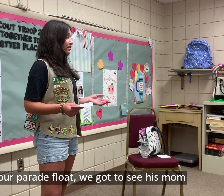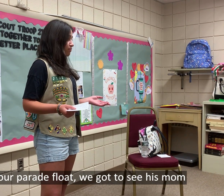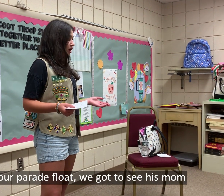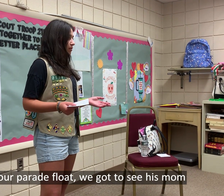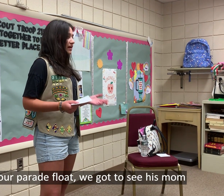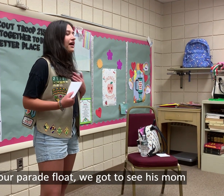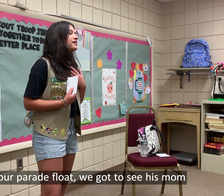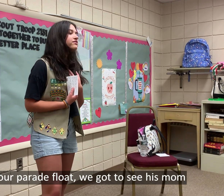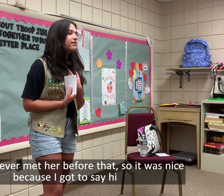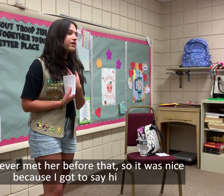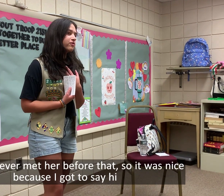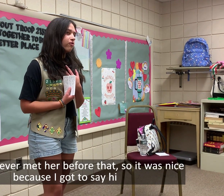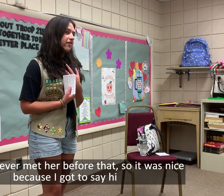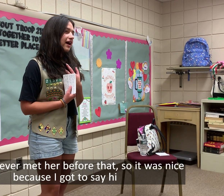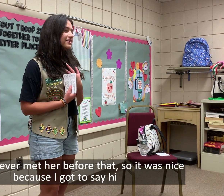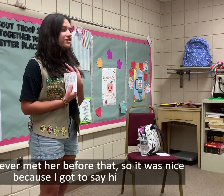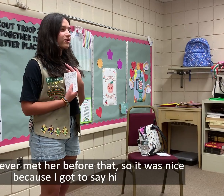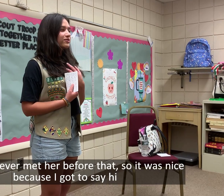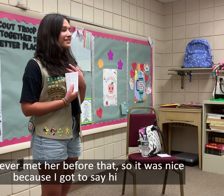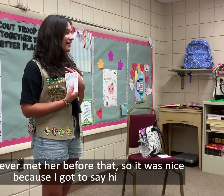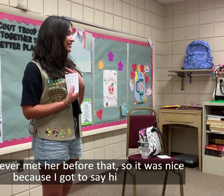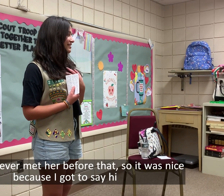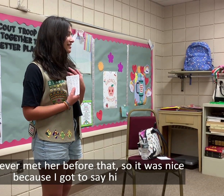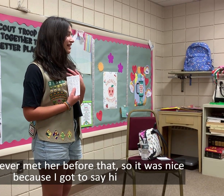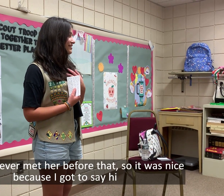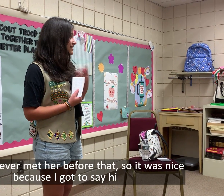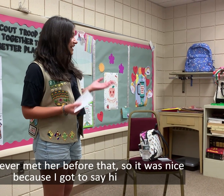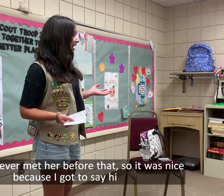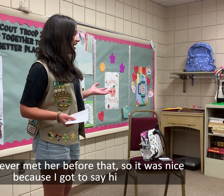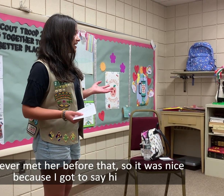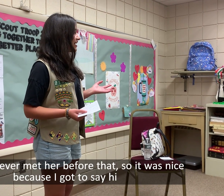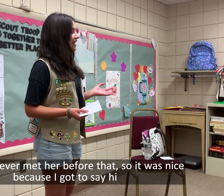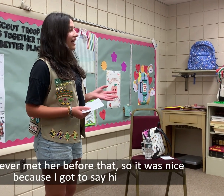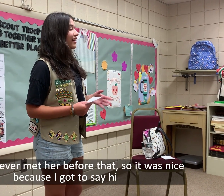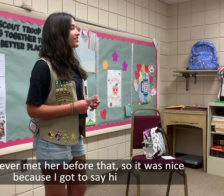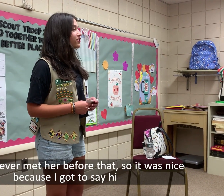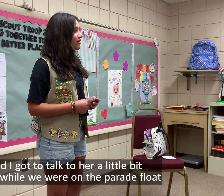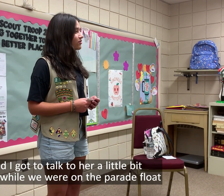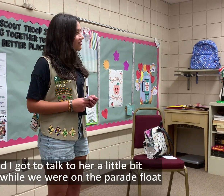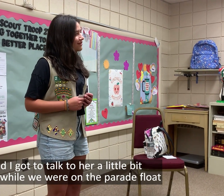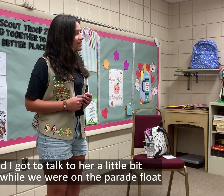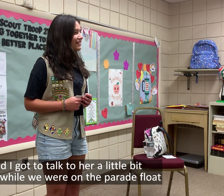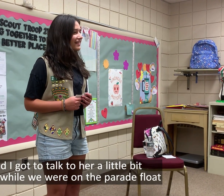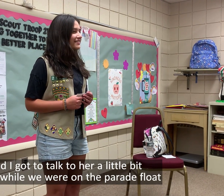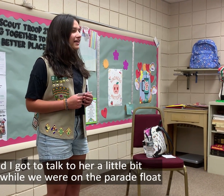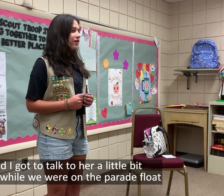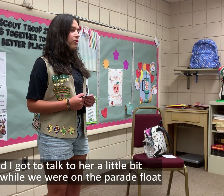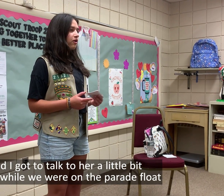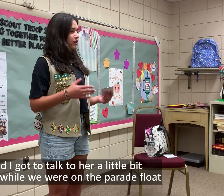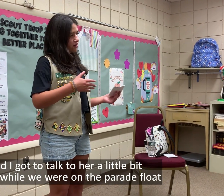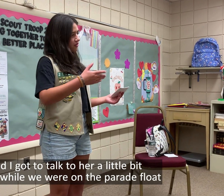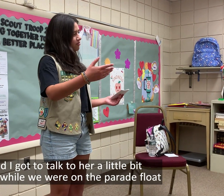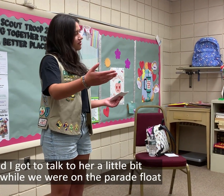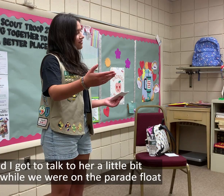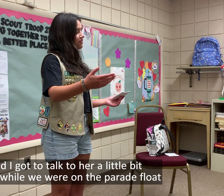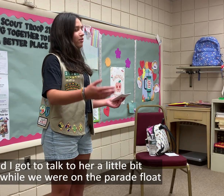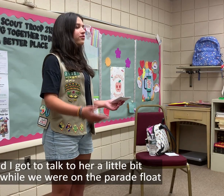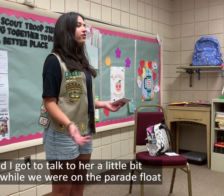mom, and I'd never met her before that, so it was nice because I got to say hi, and I got to talk to her a little bit in ASL while we were on the parade float before we went